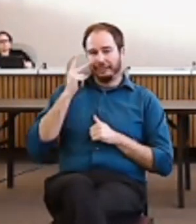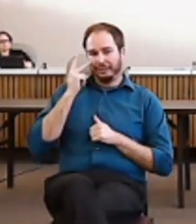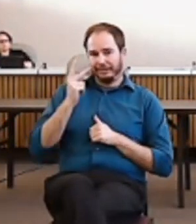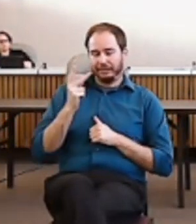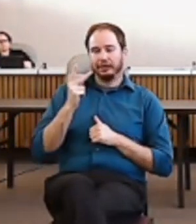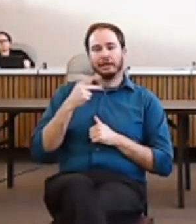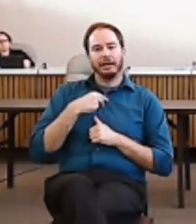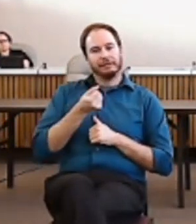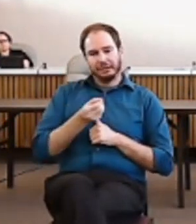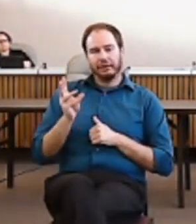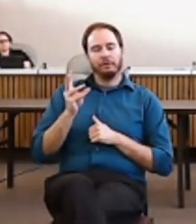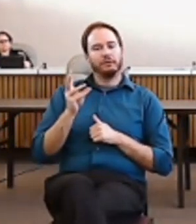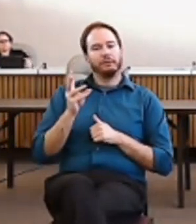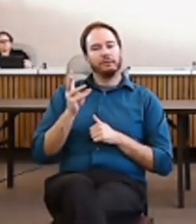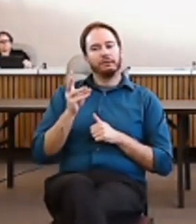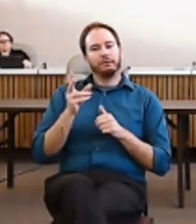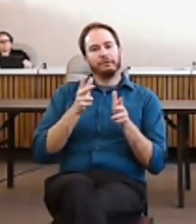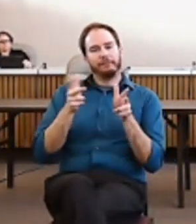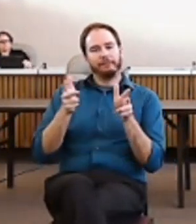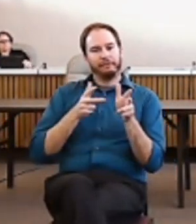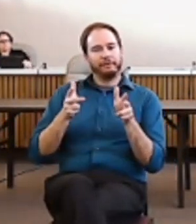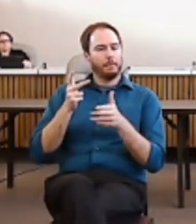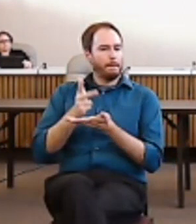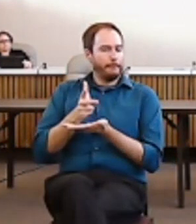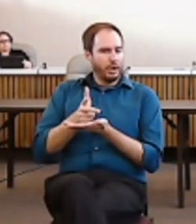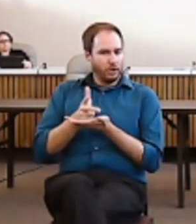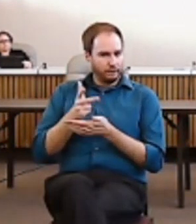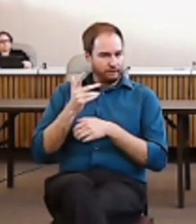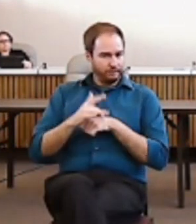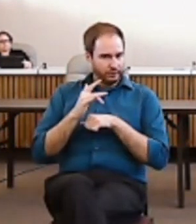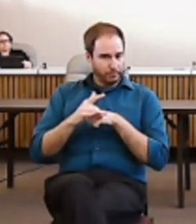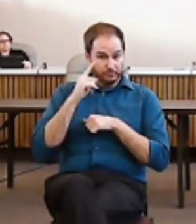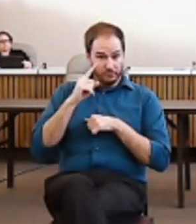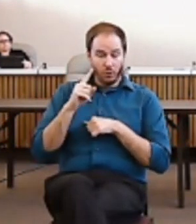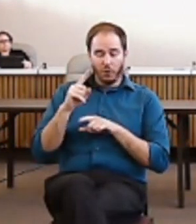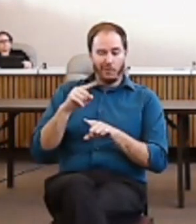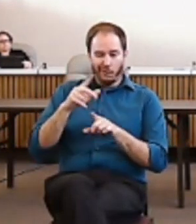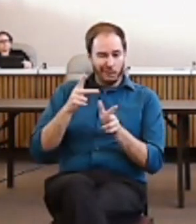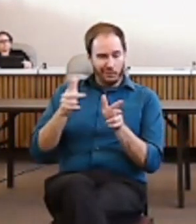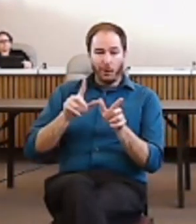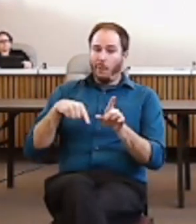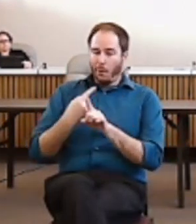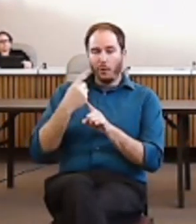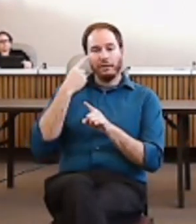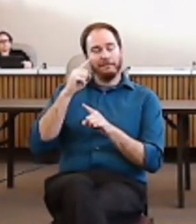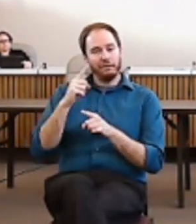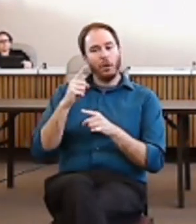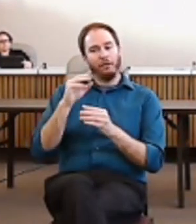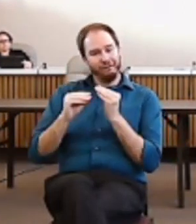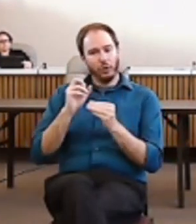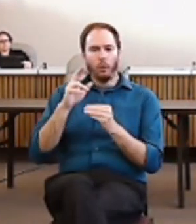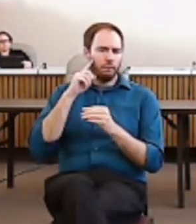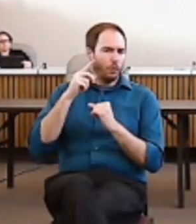of vehicles or parking spaces. Are those for vehicles being serviced? Is it for storage of